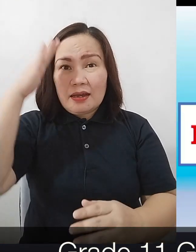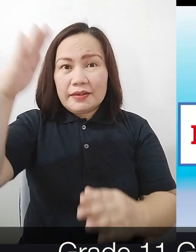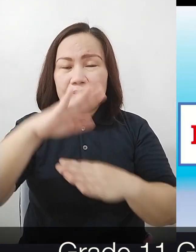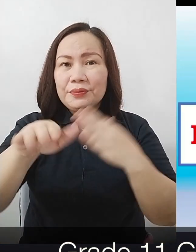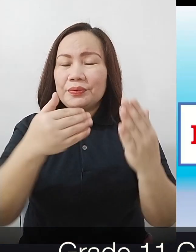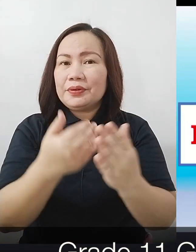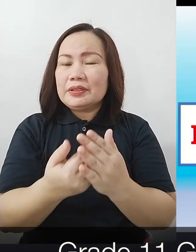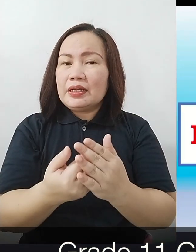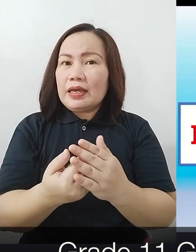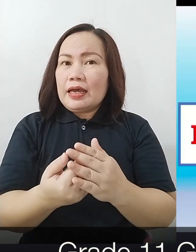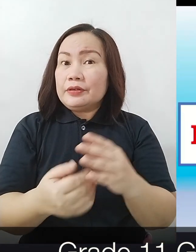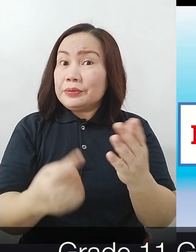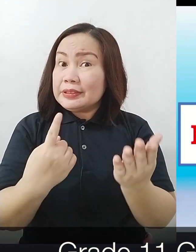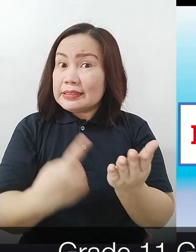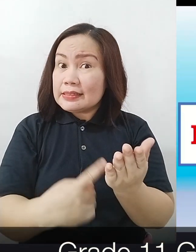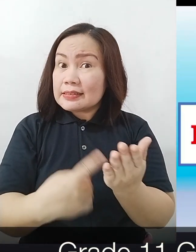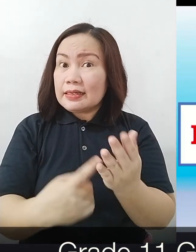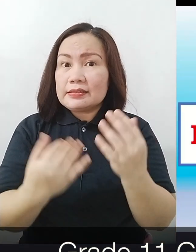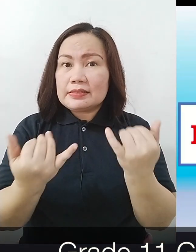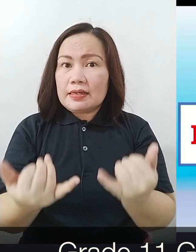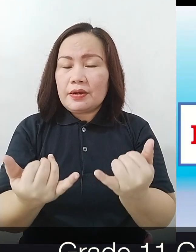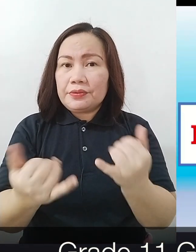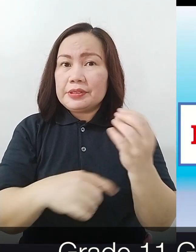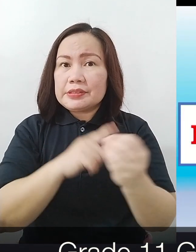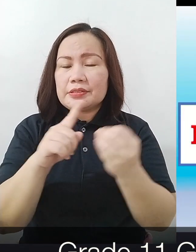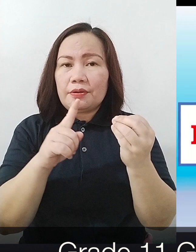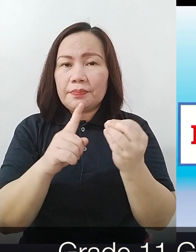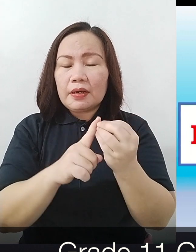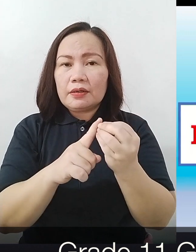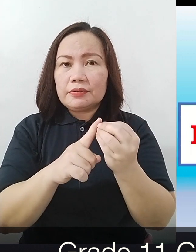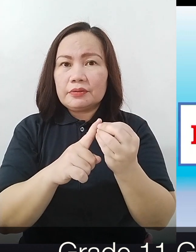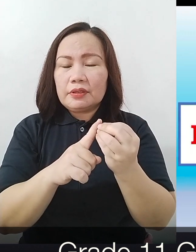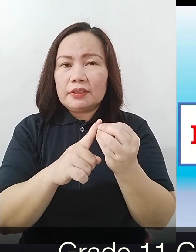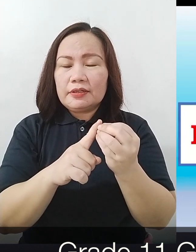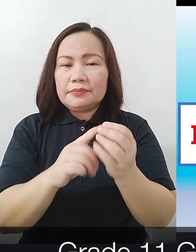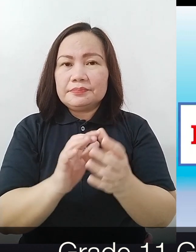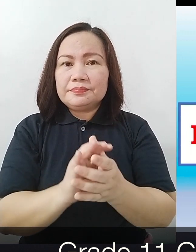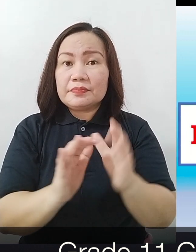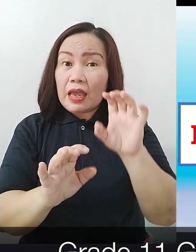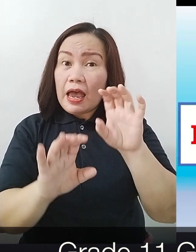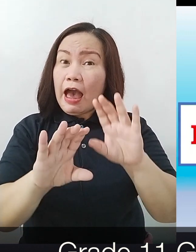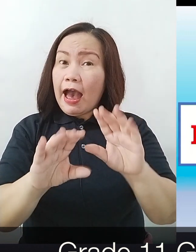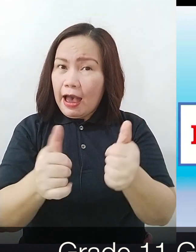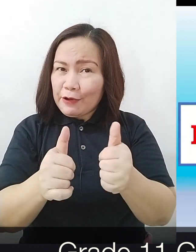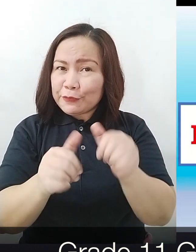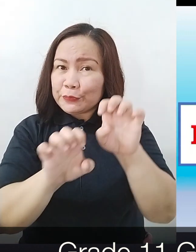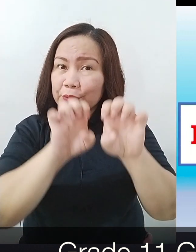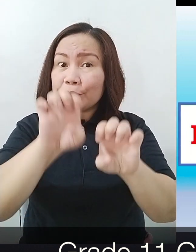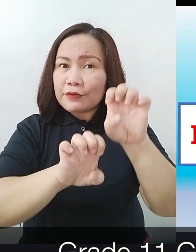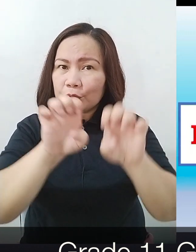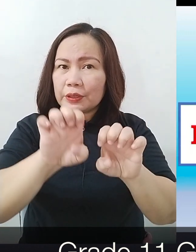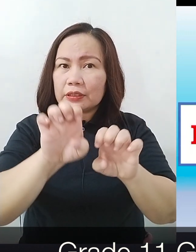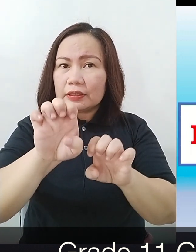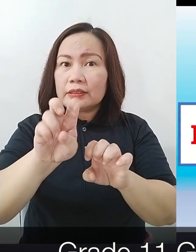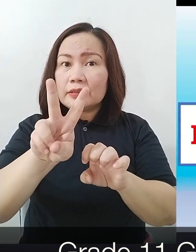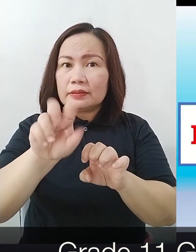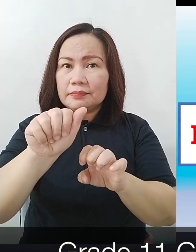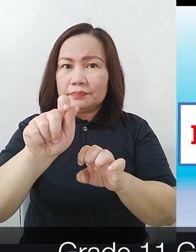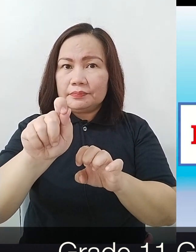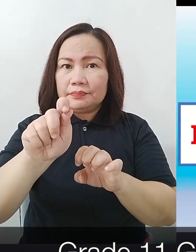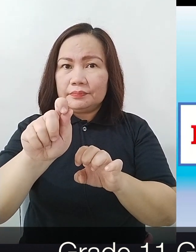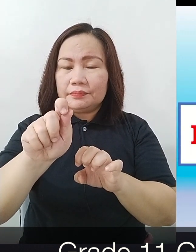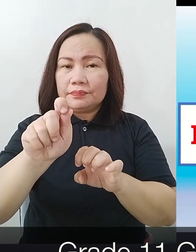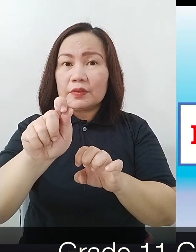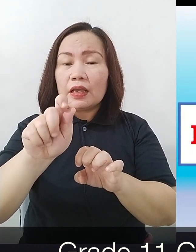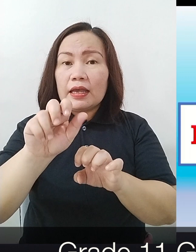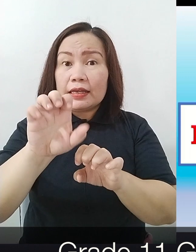Hello ka-Wowmat! So ang i-discuss natin ngayon ay tungkol sa how to evaluate functions.